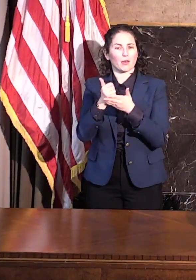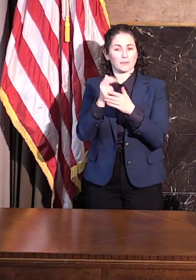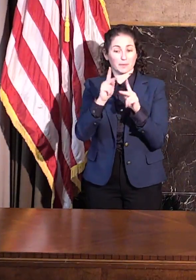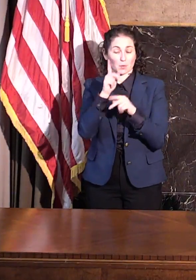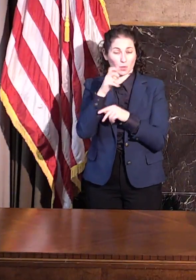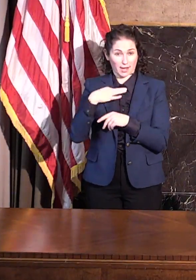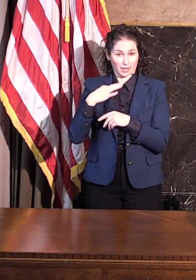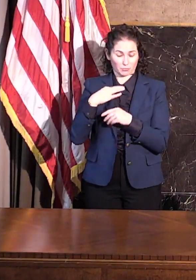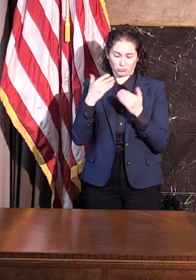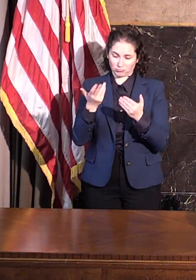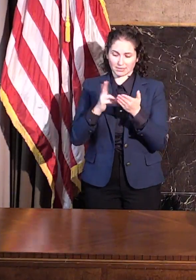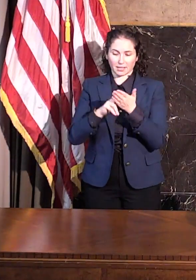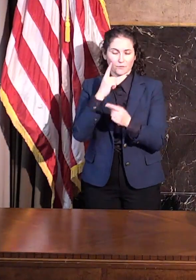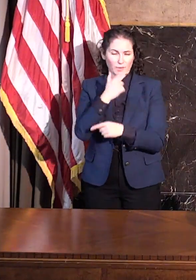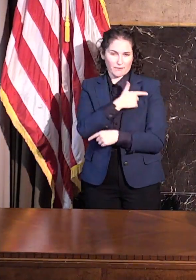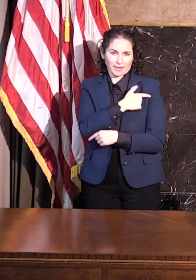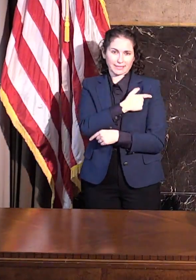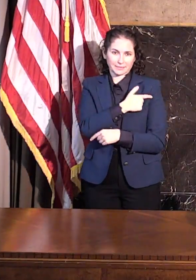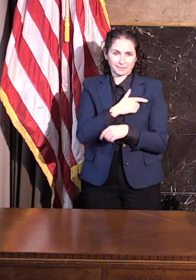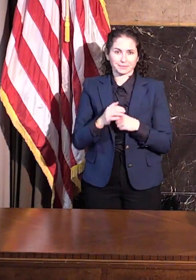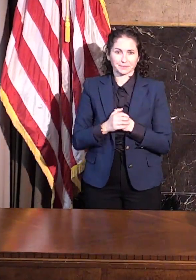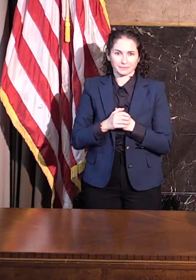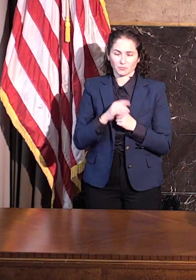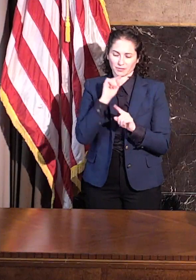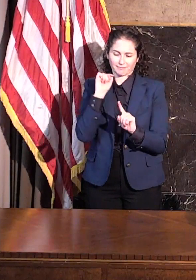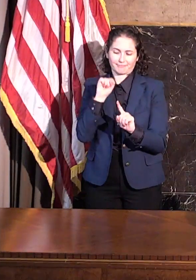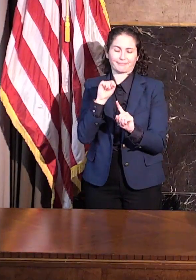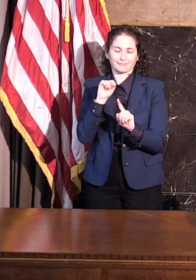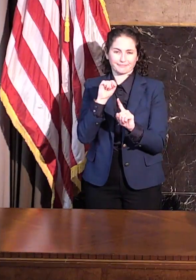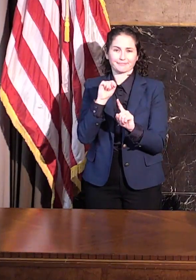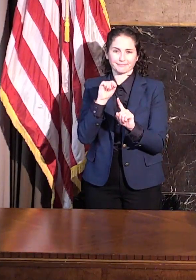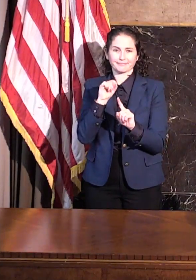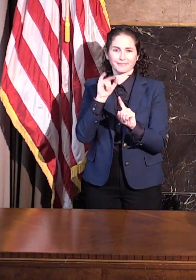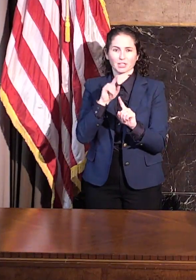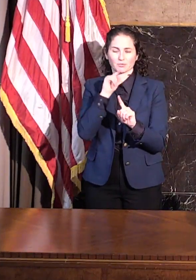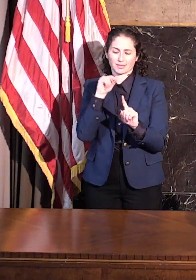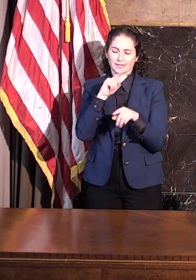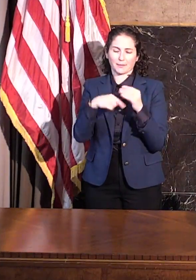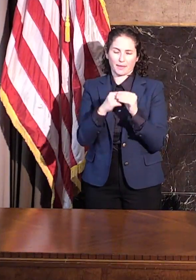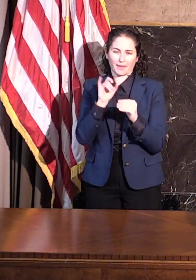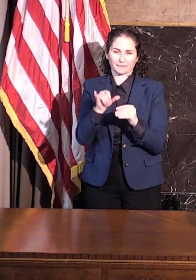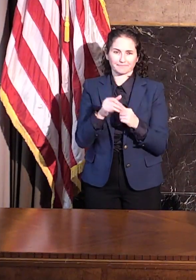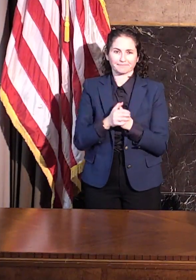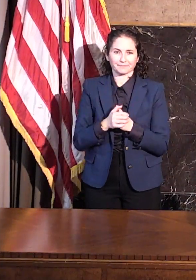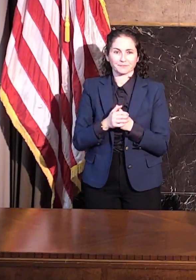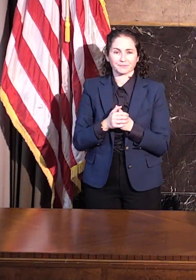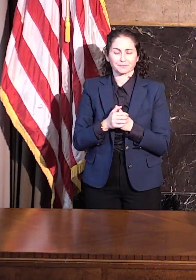maximum benefit, to offer a warm handoff to other resources that exist,